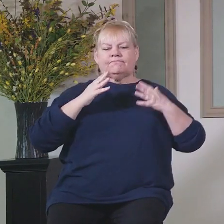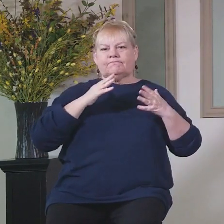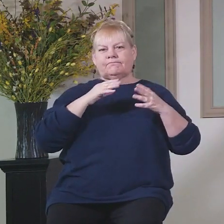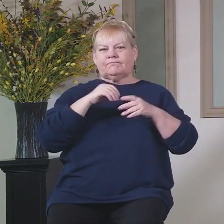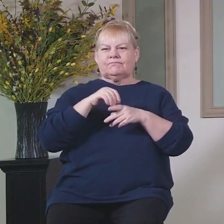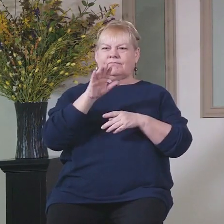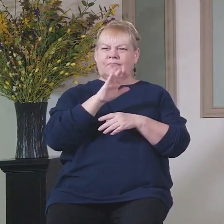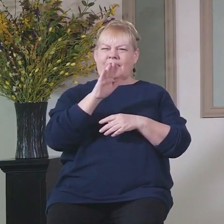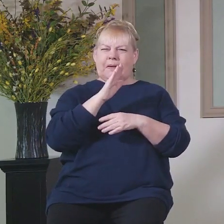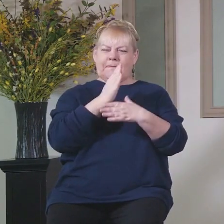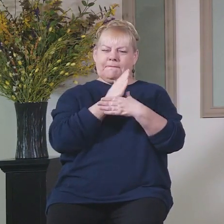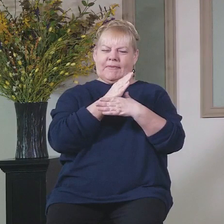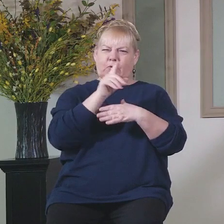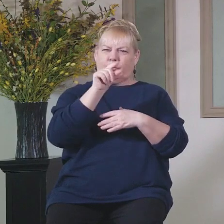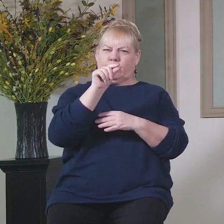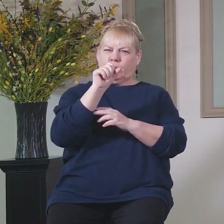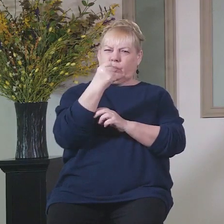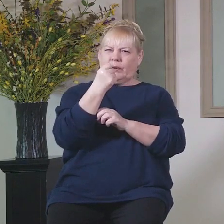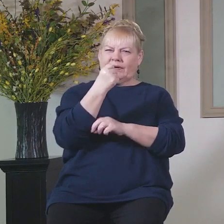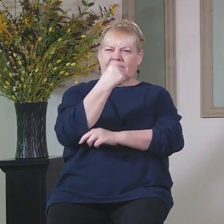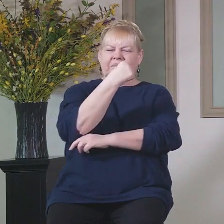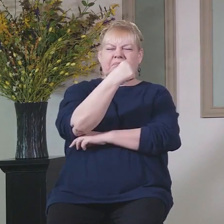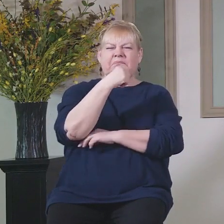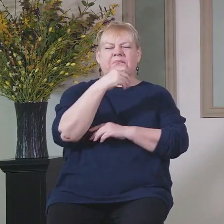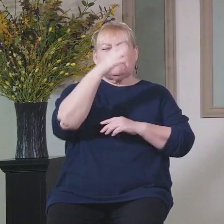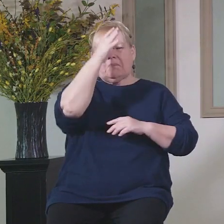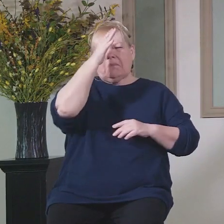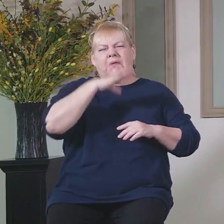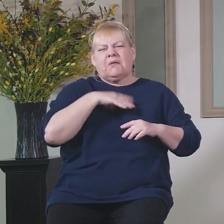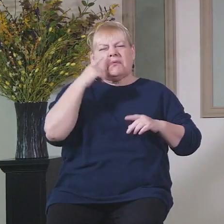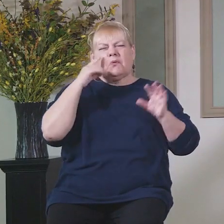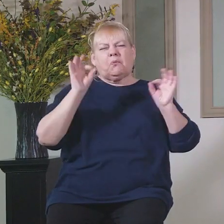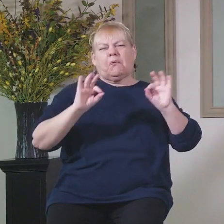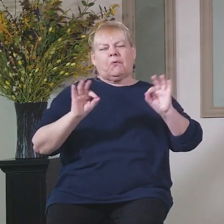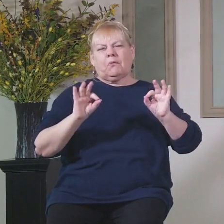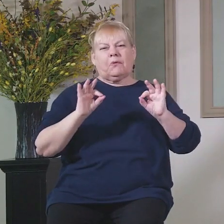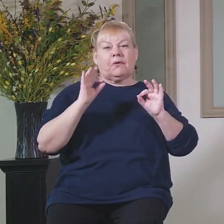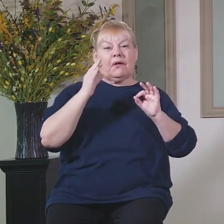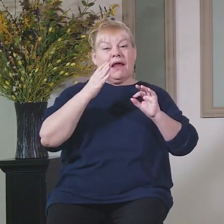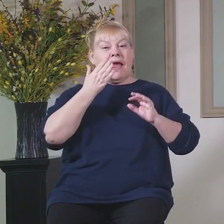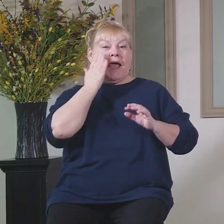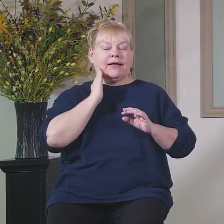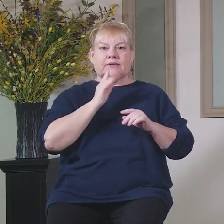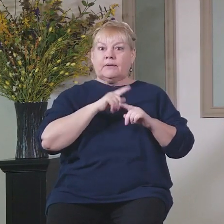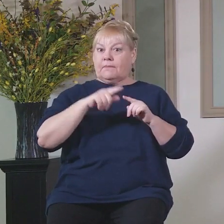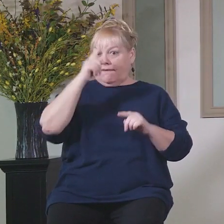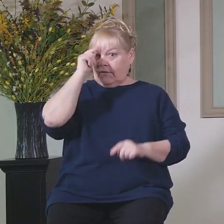somewhere in his mid-20s, that is really not that big a deal to him. But for women,